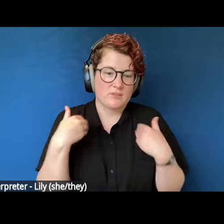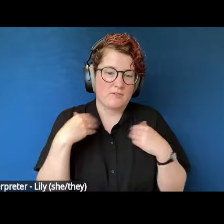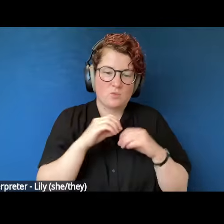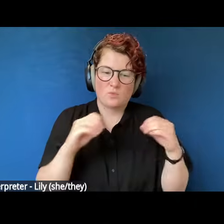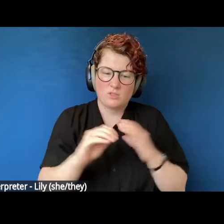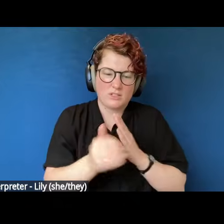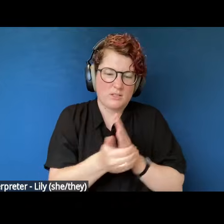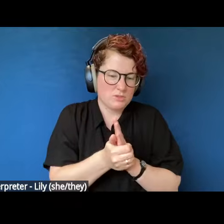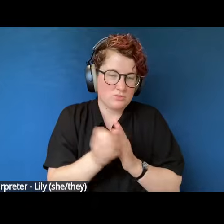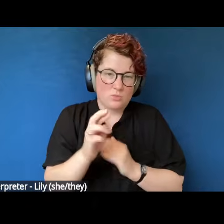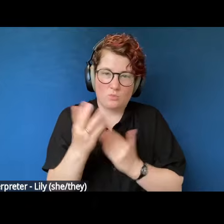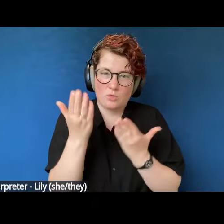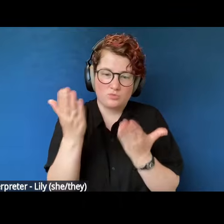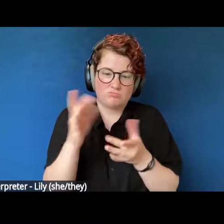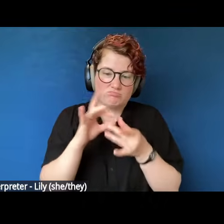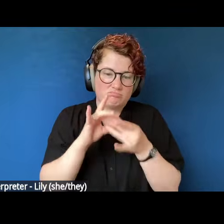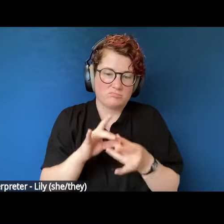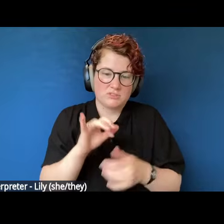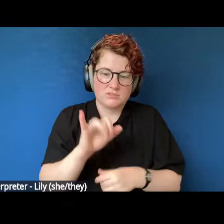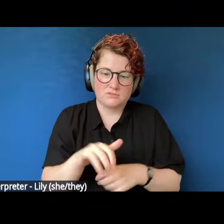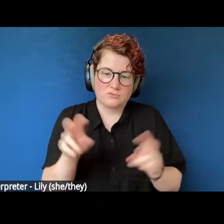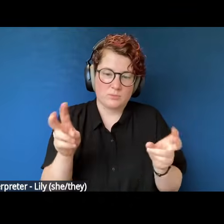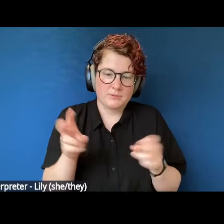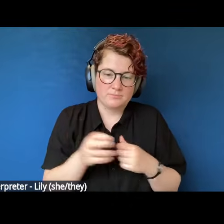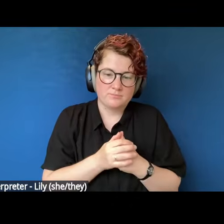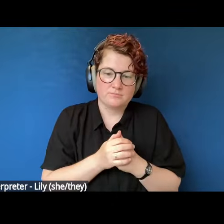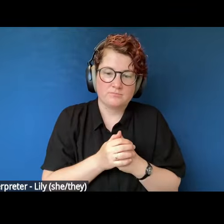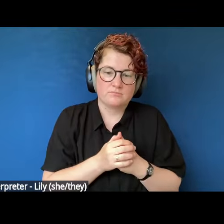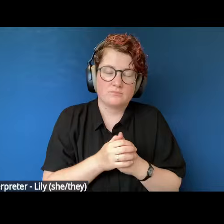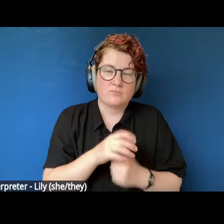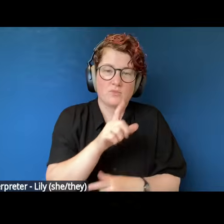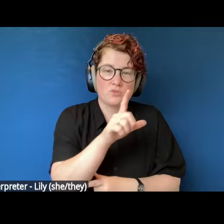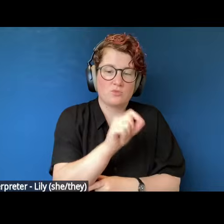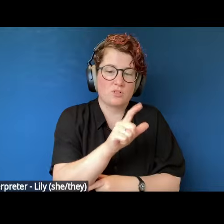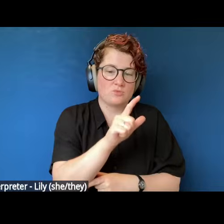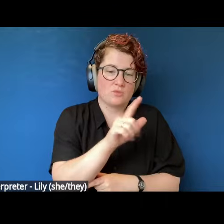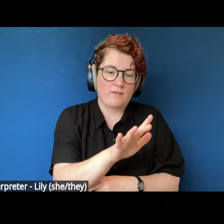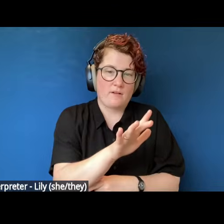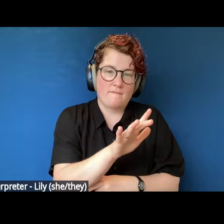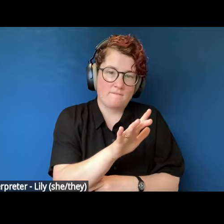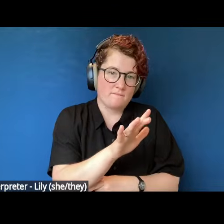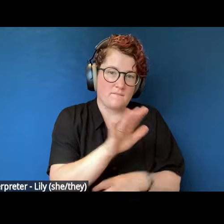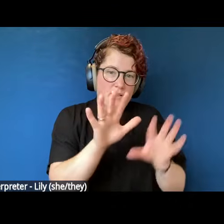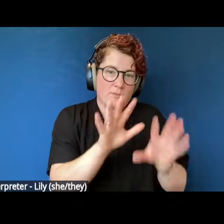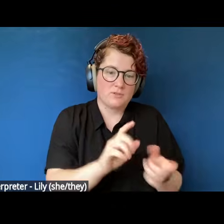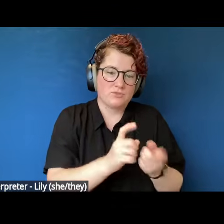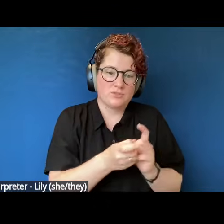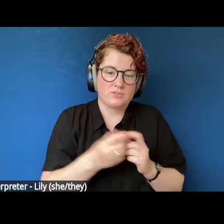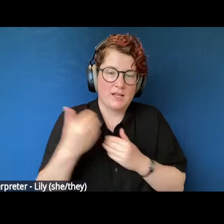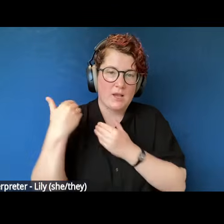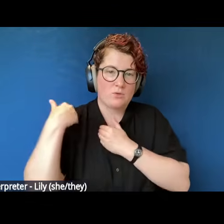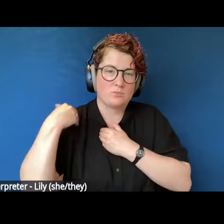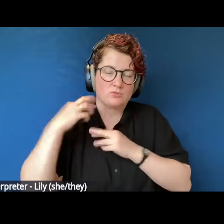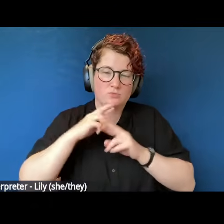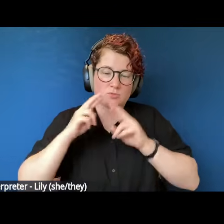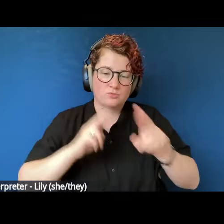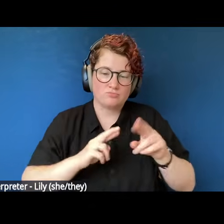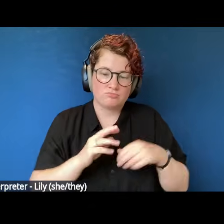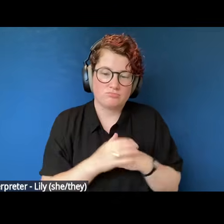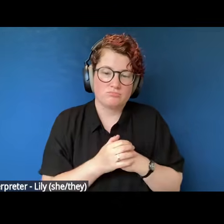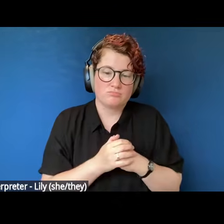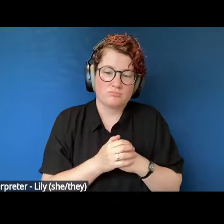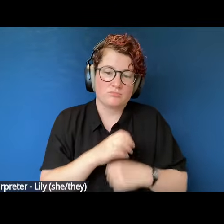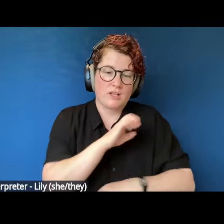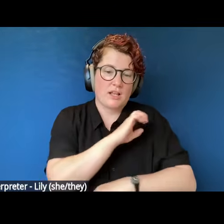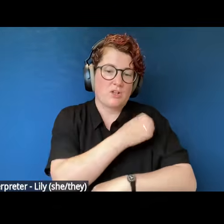this. It is the 2025 climate change accountability report. Energy manager Brian Leslie